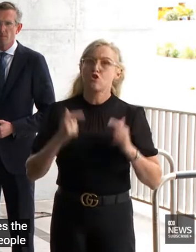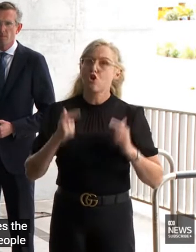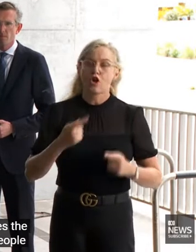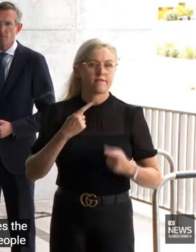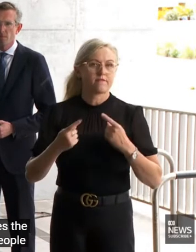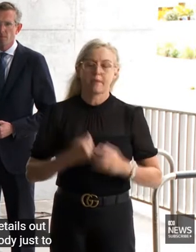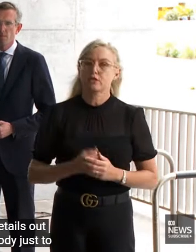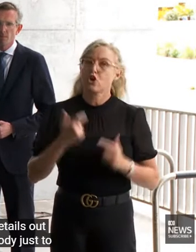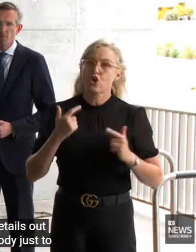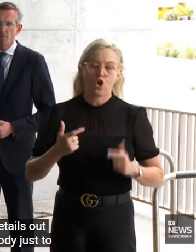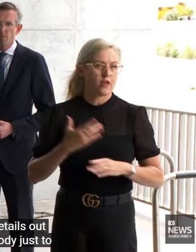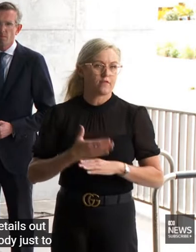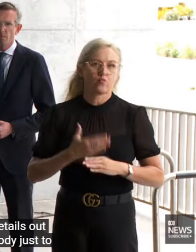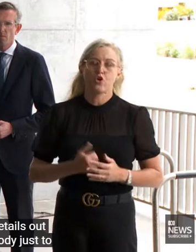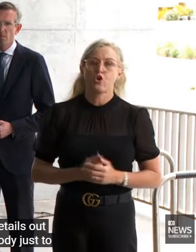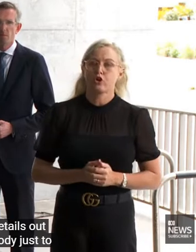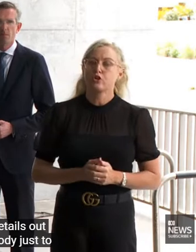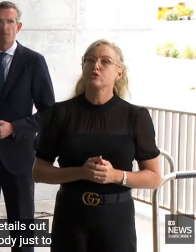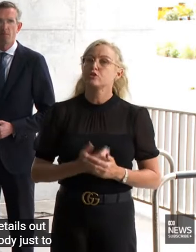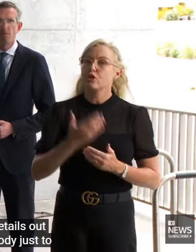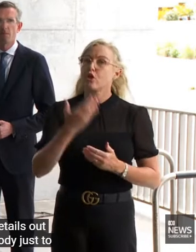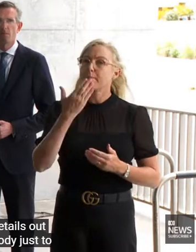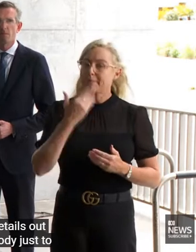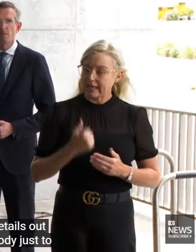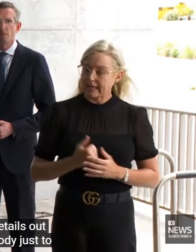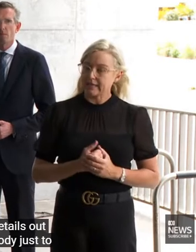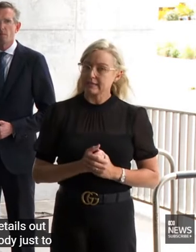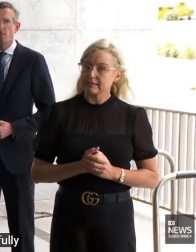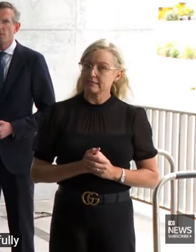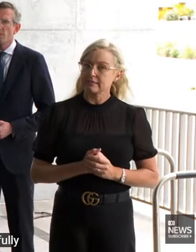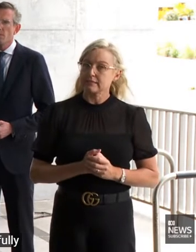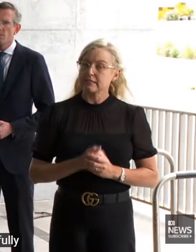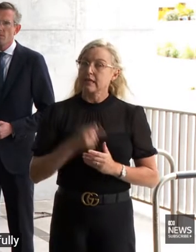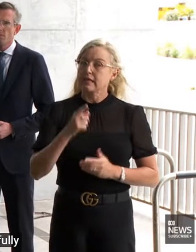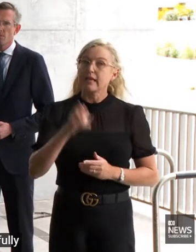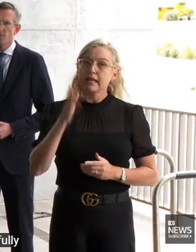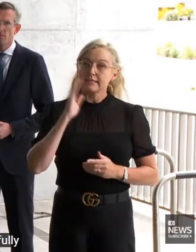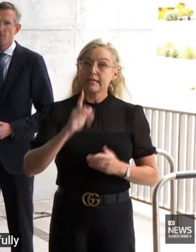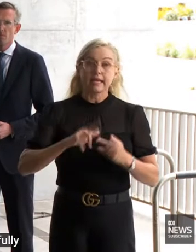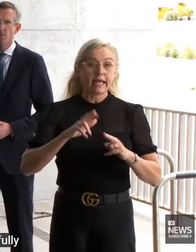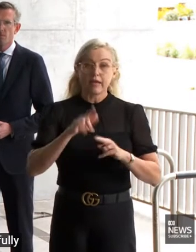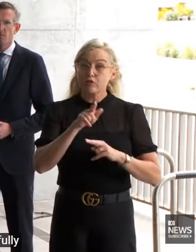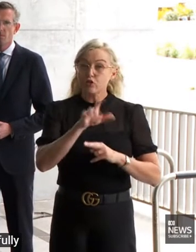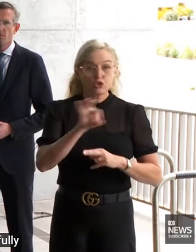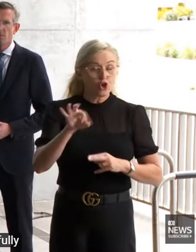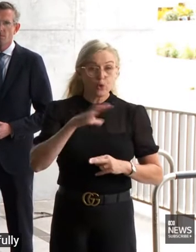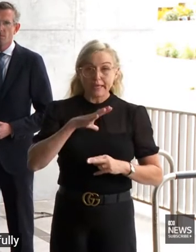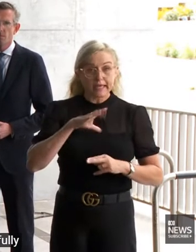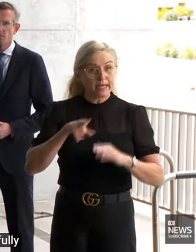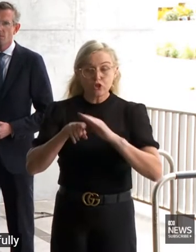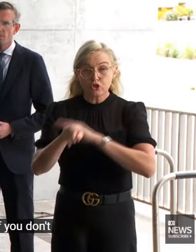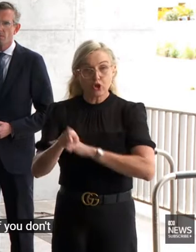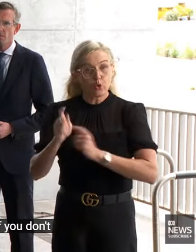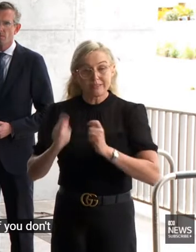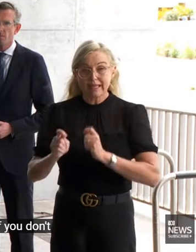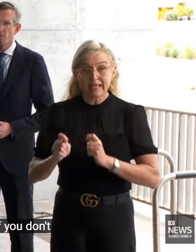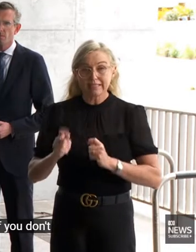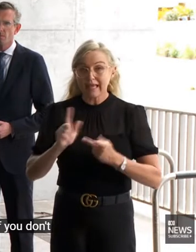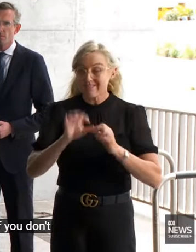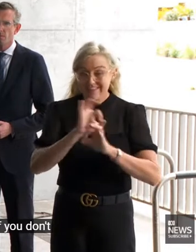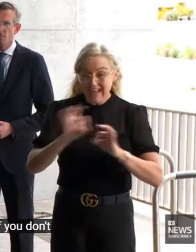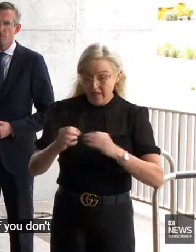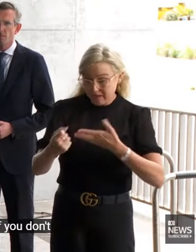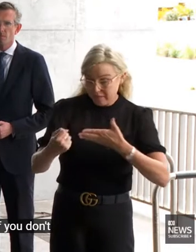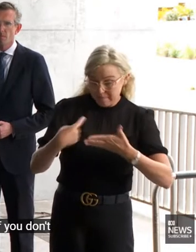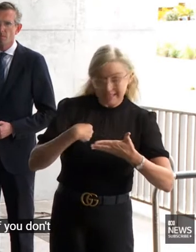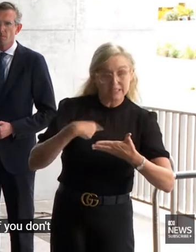ask everybody just to listen very carefully to the message that if you don't need to go, if you haven't got symptoms or you haven't received a message